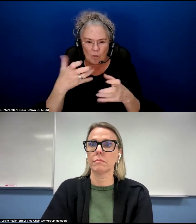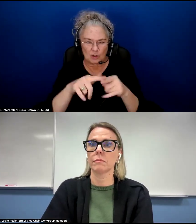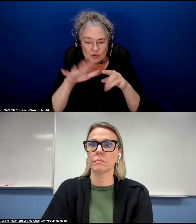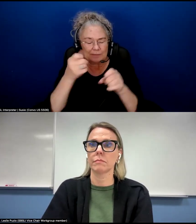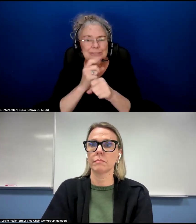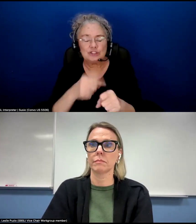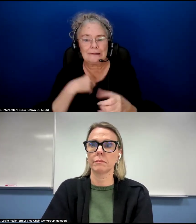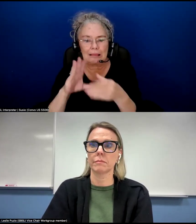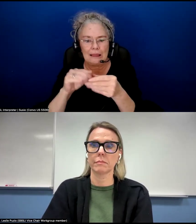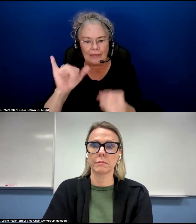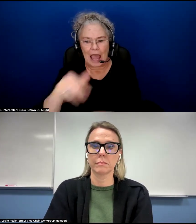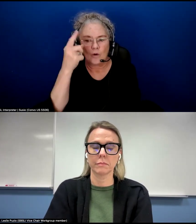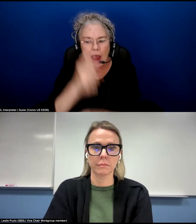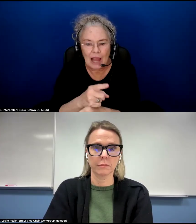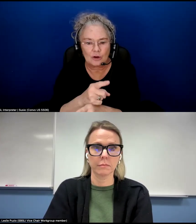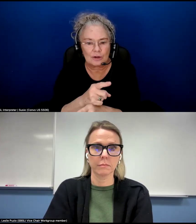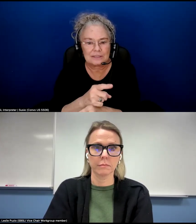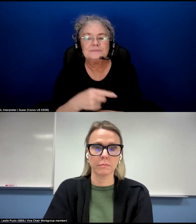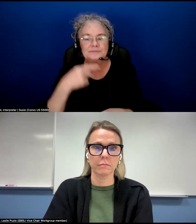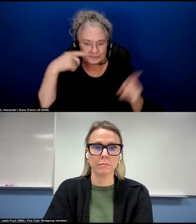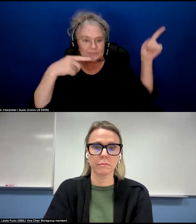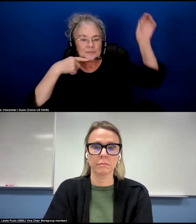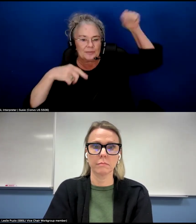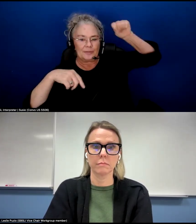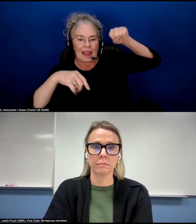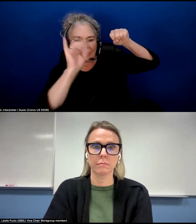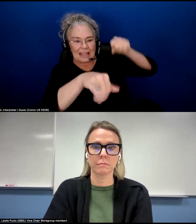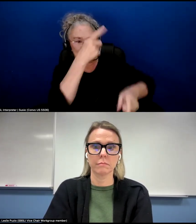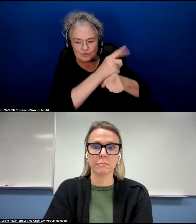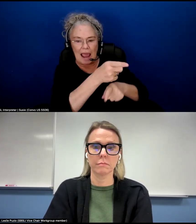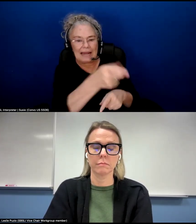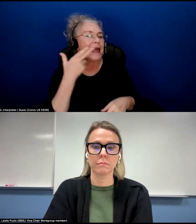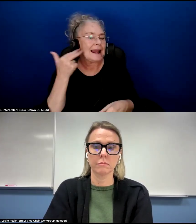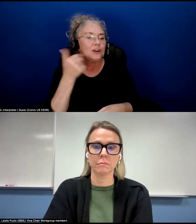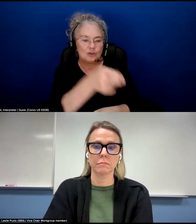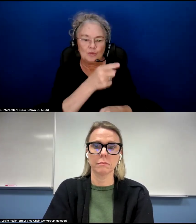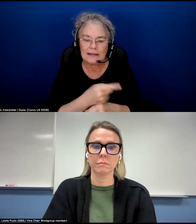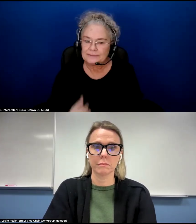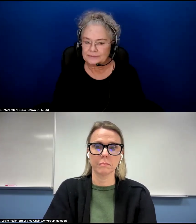accurately. That's correct, Hannah. Thank you.